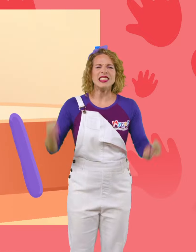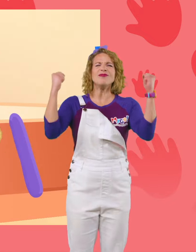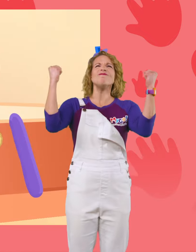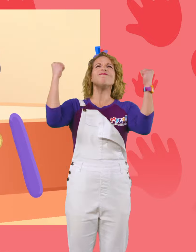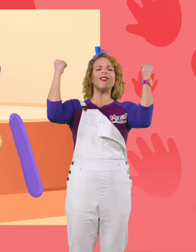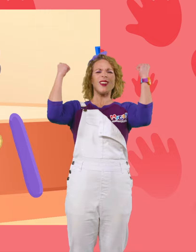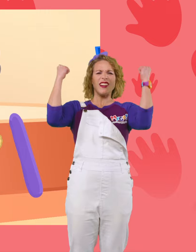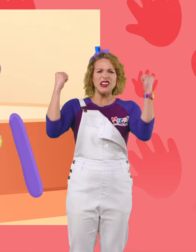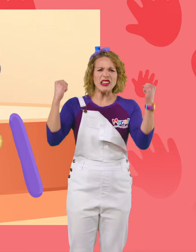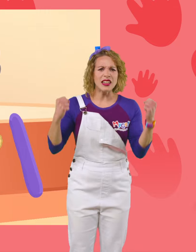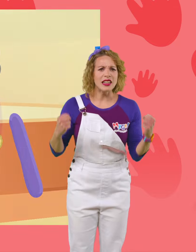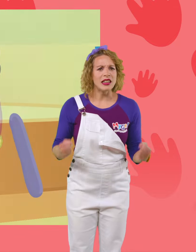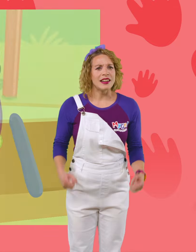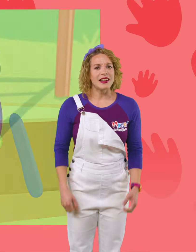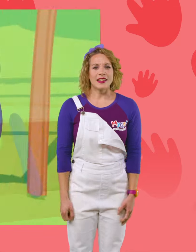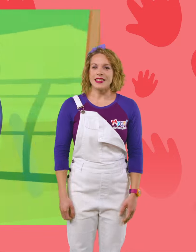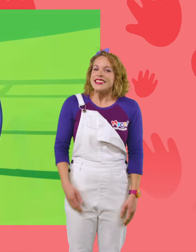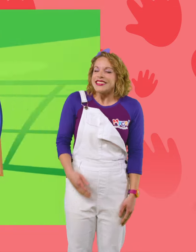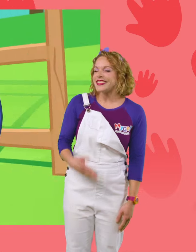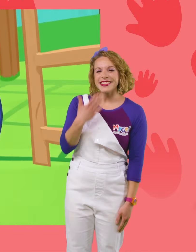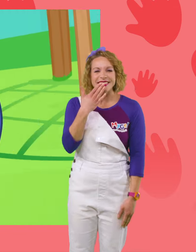Tumbling test tubes.